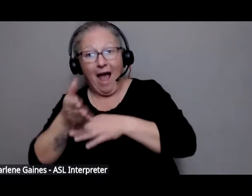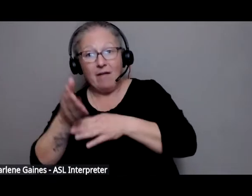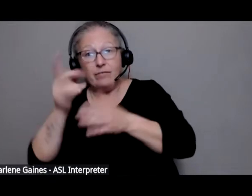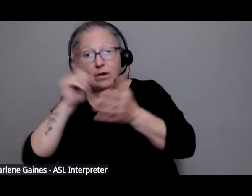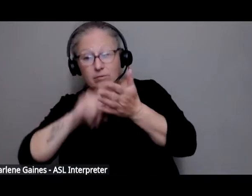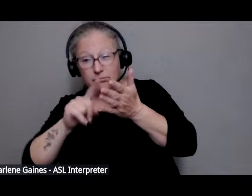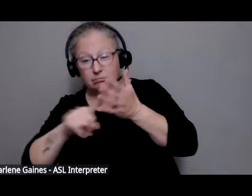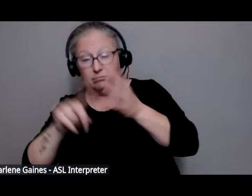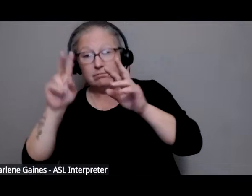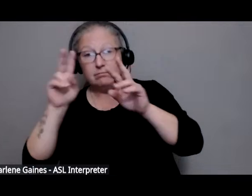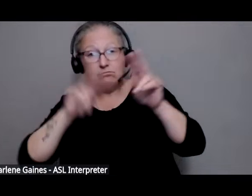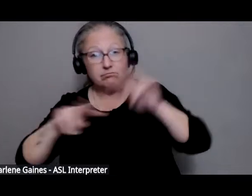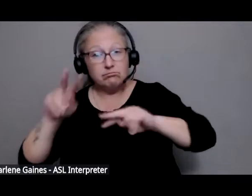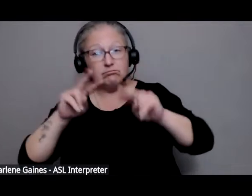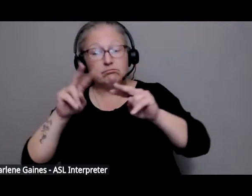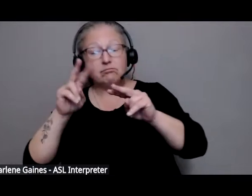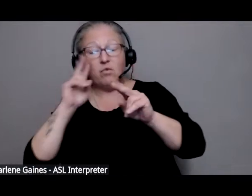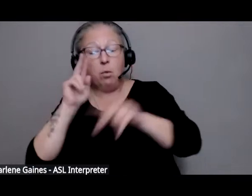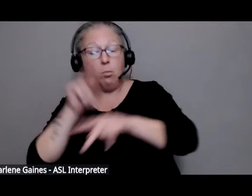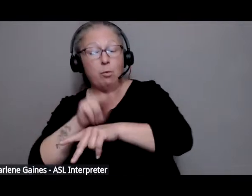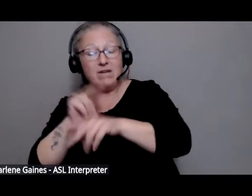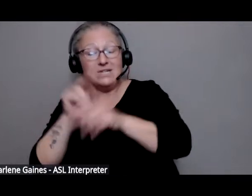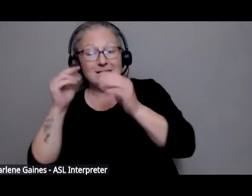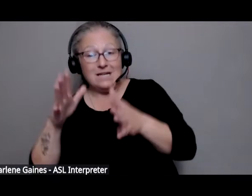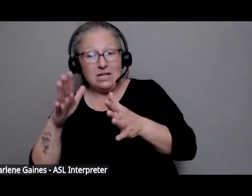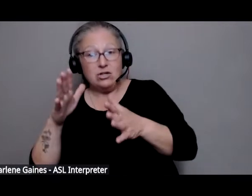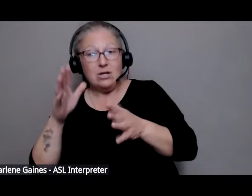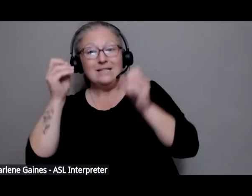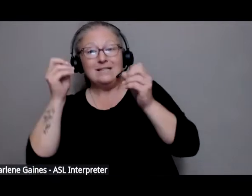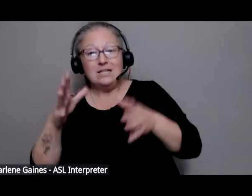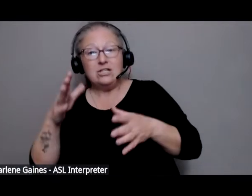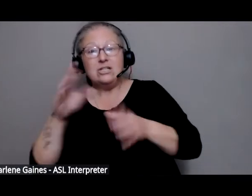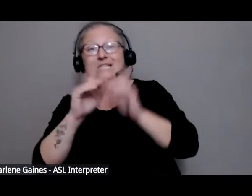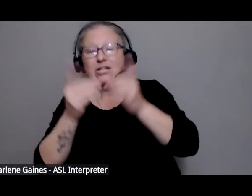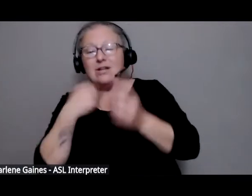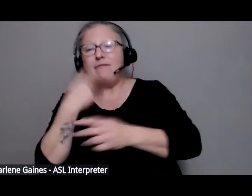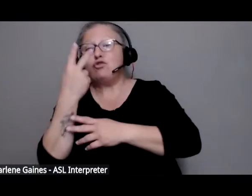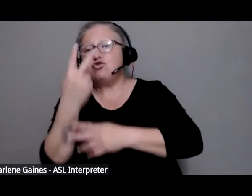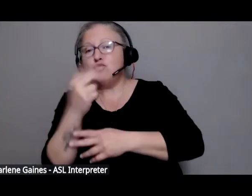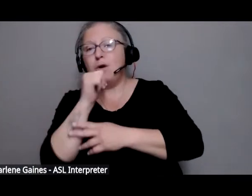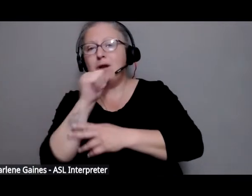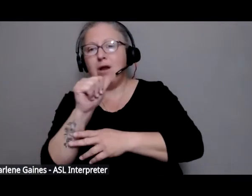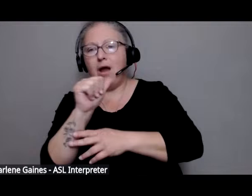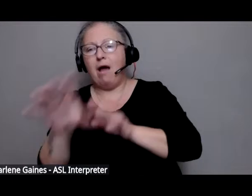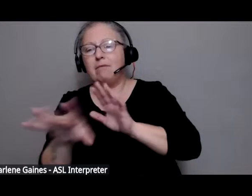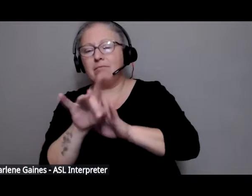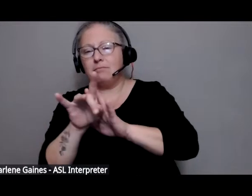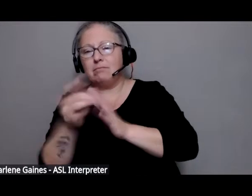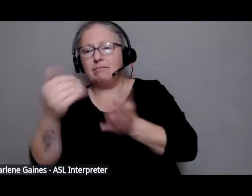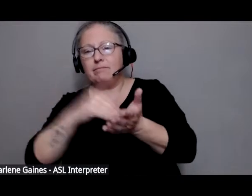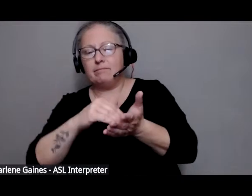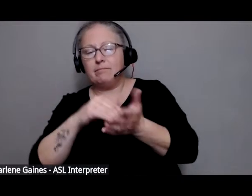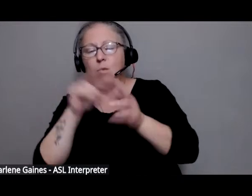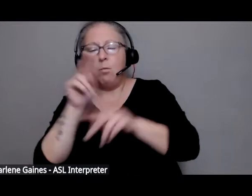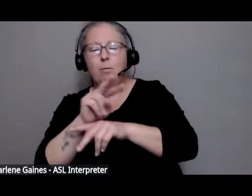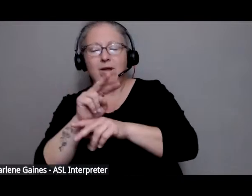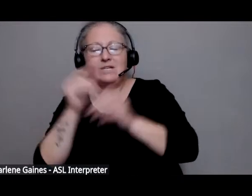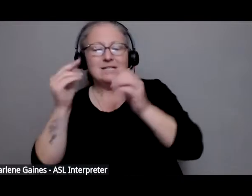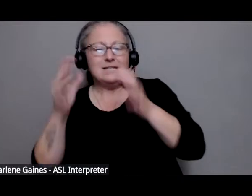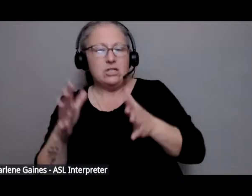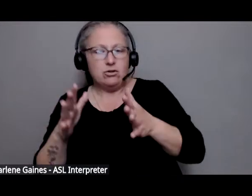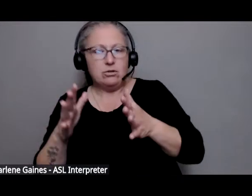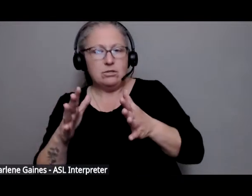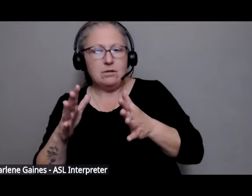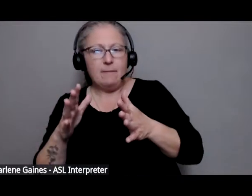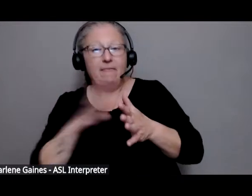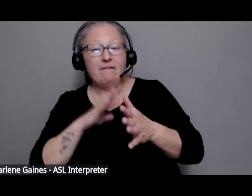our probationary teachers this year, the district has had 2 non-reelect probationary teachers. The official